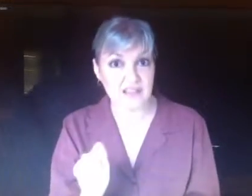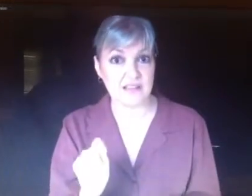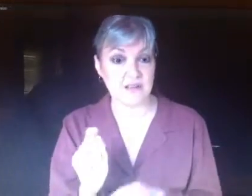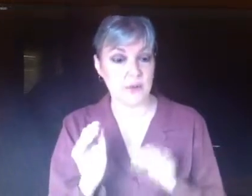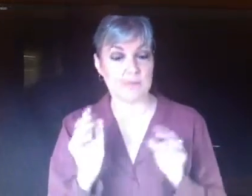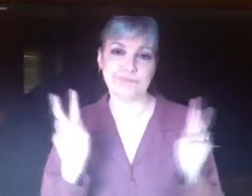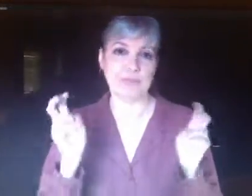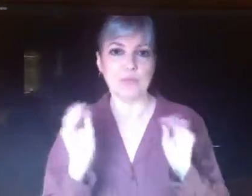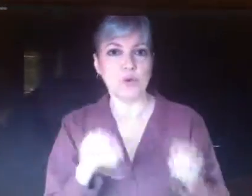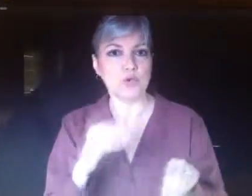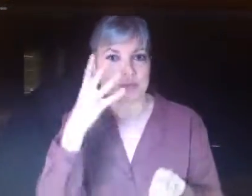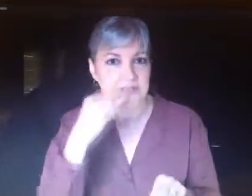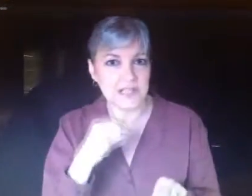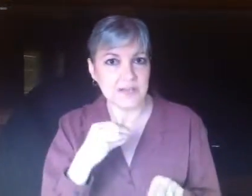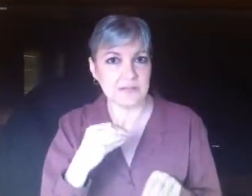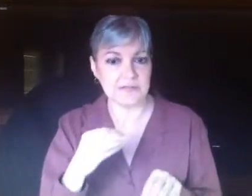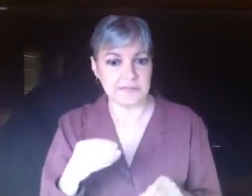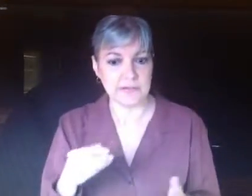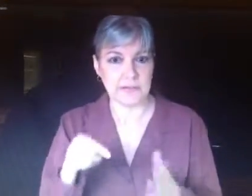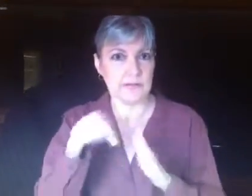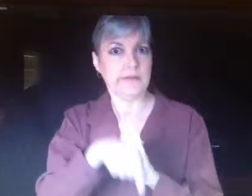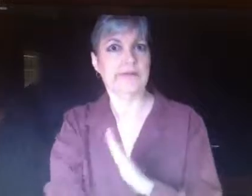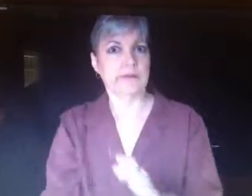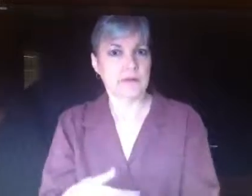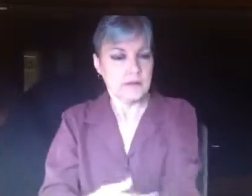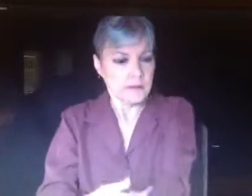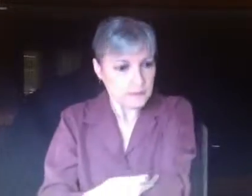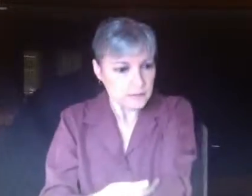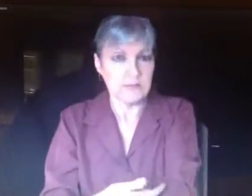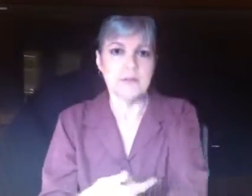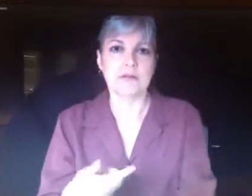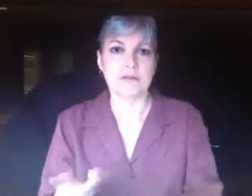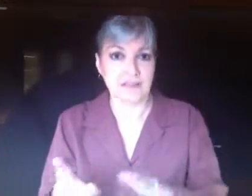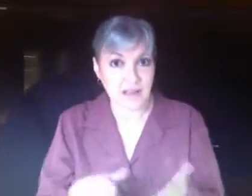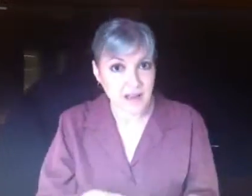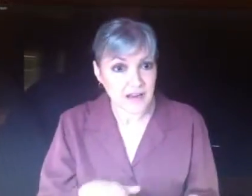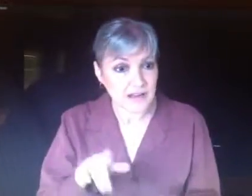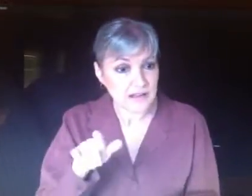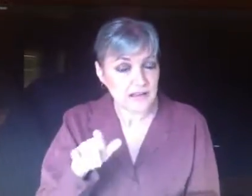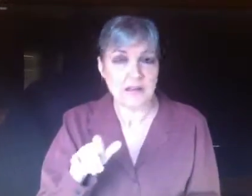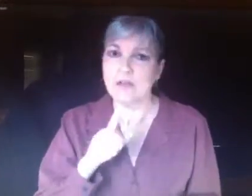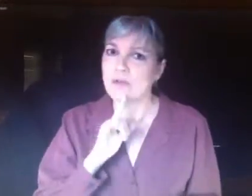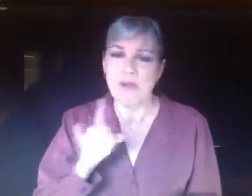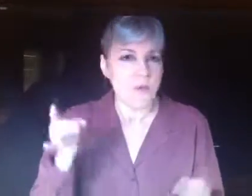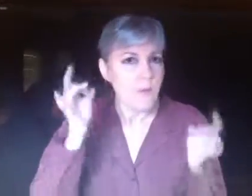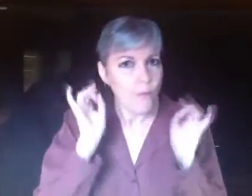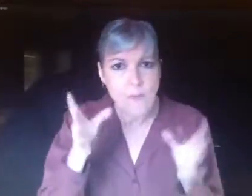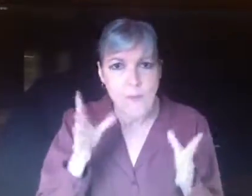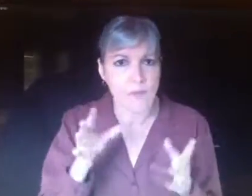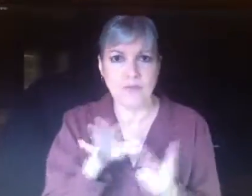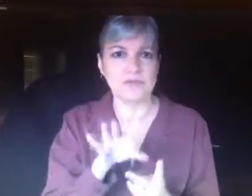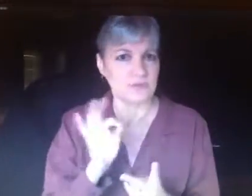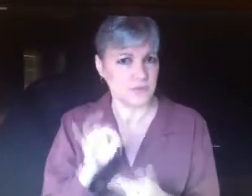And when it comes to make that decision, when you need to euthanize your pet, you need to be able to go to the vet.